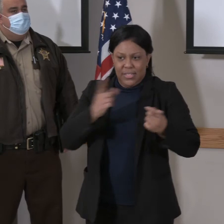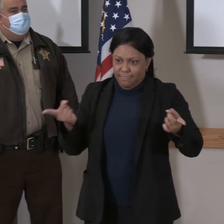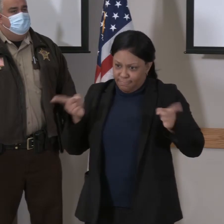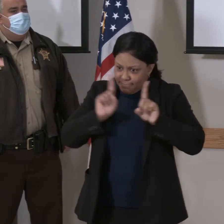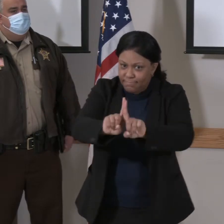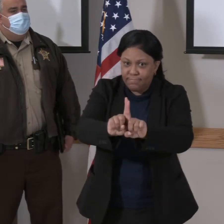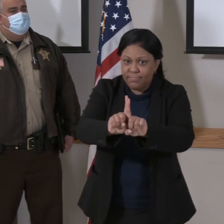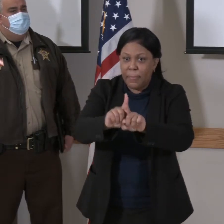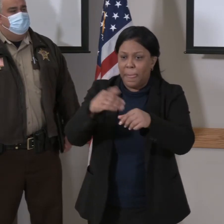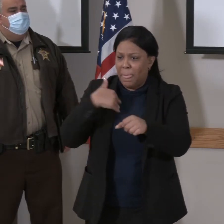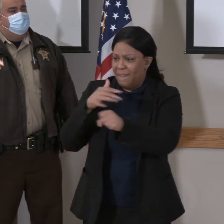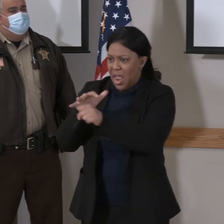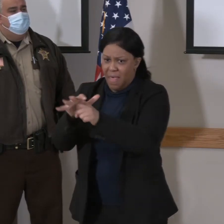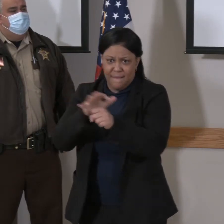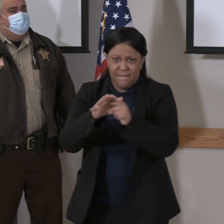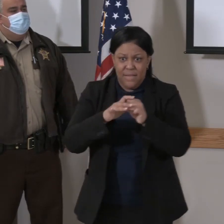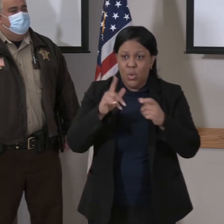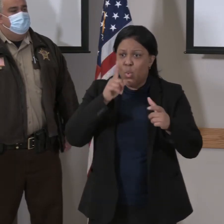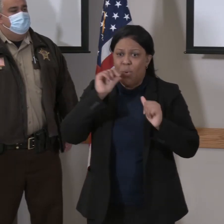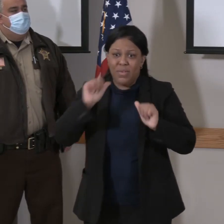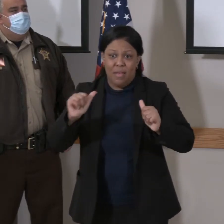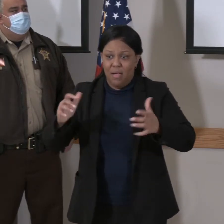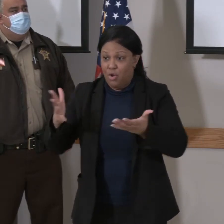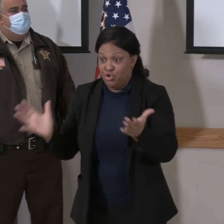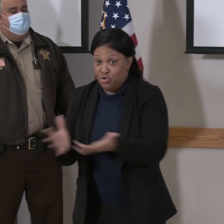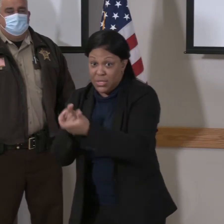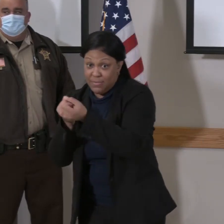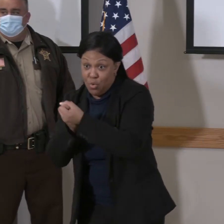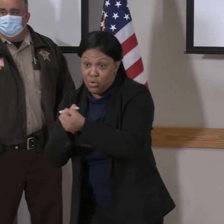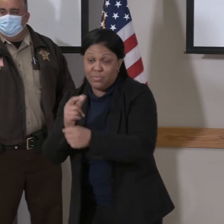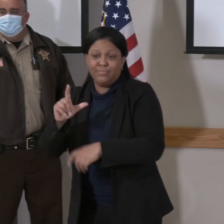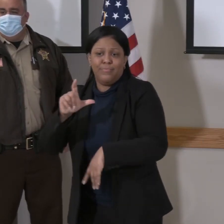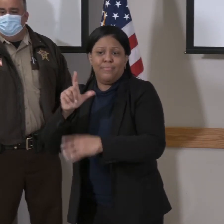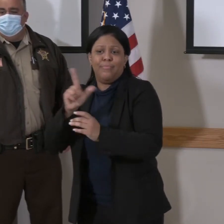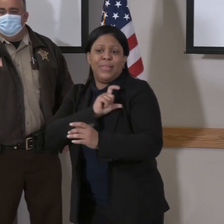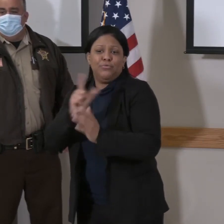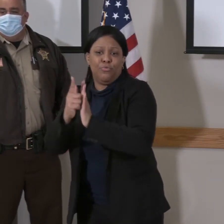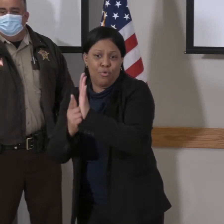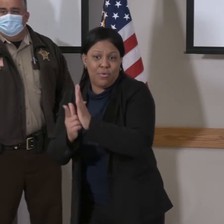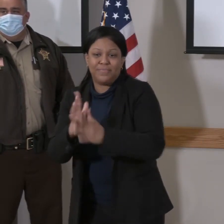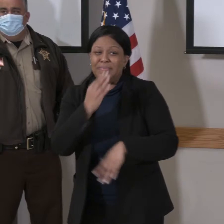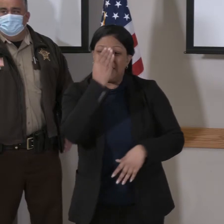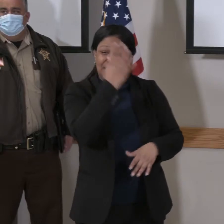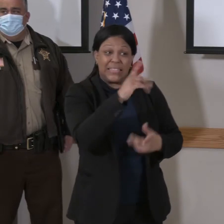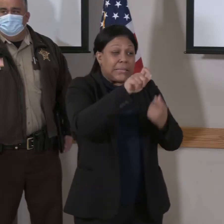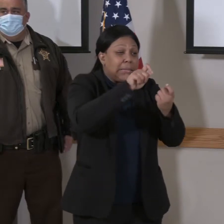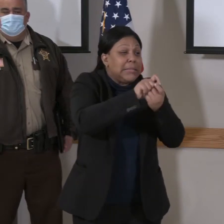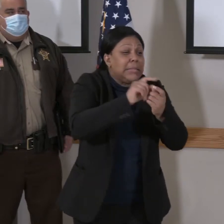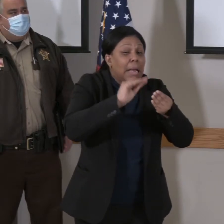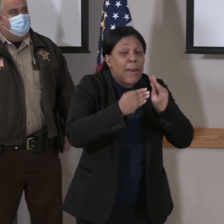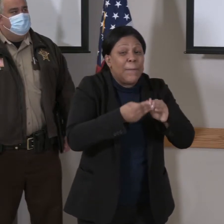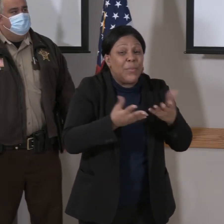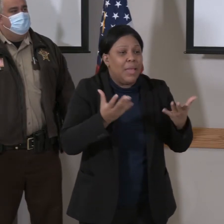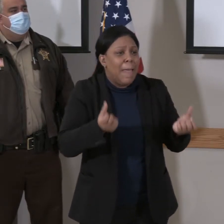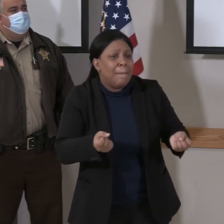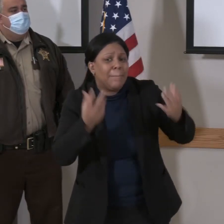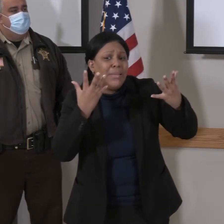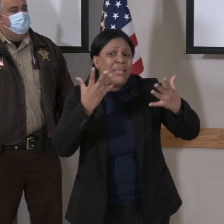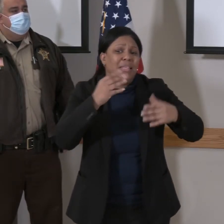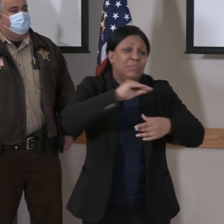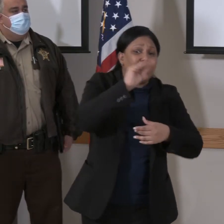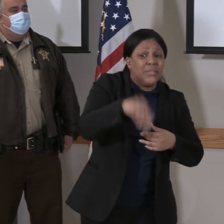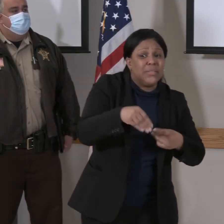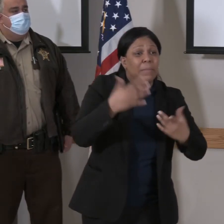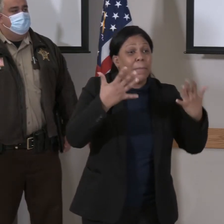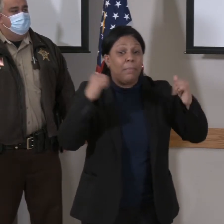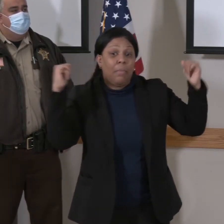that are committed and the mutual aid. So I can't give you a number on that at this point, but I believe that number, as I said, continues